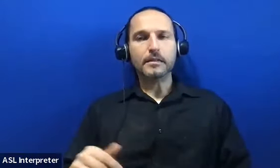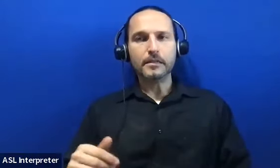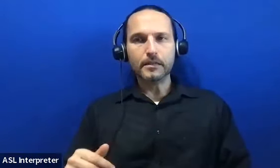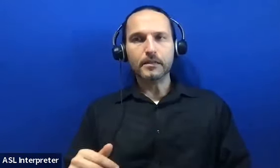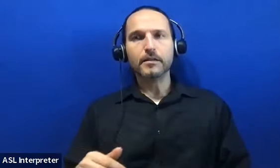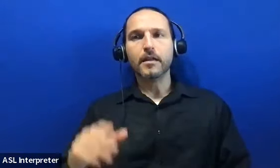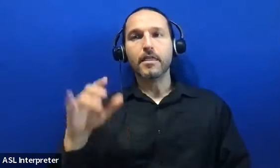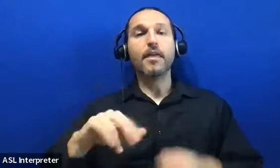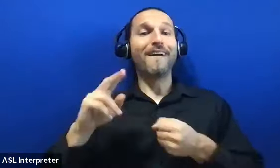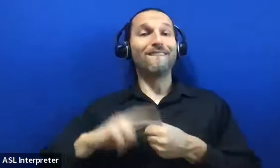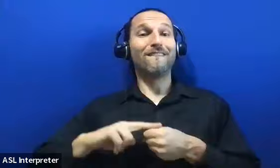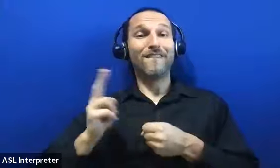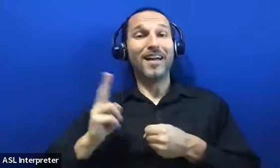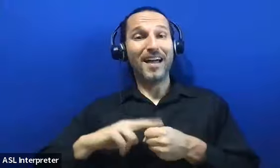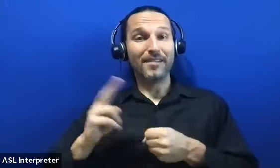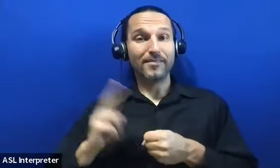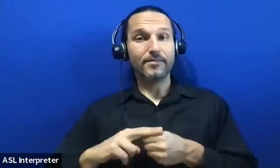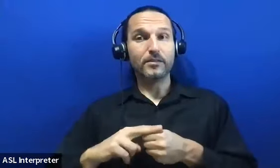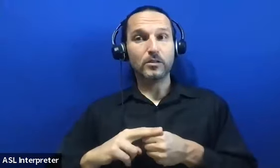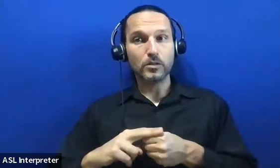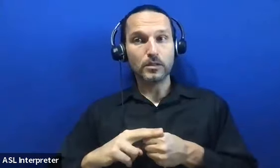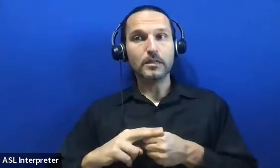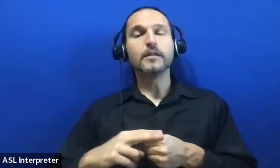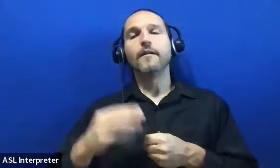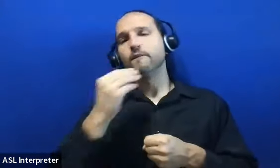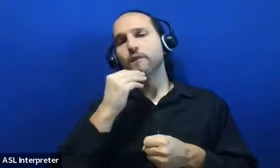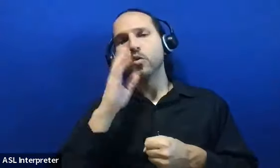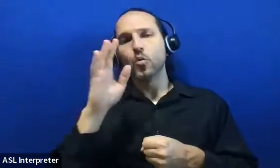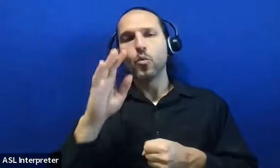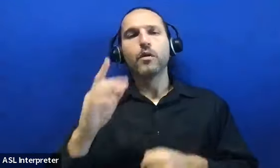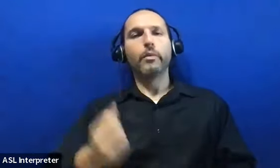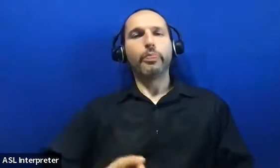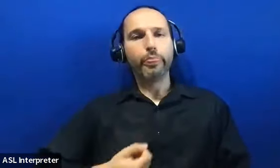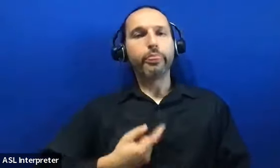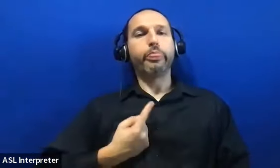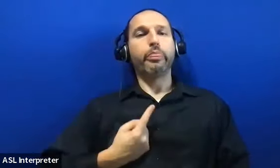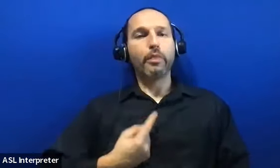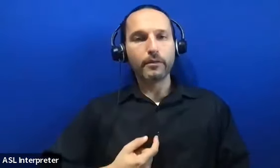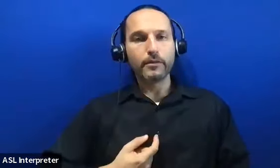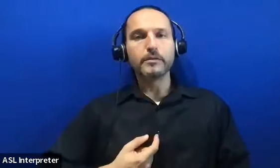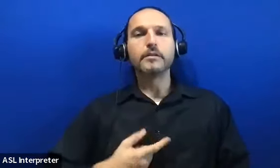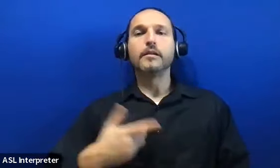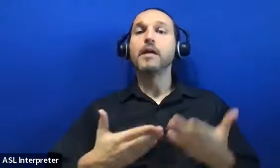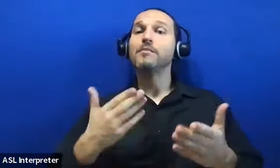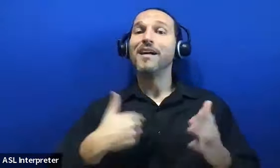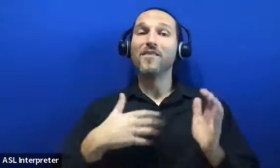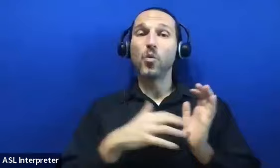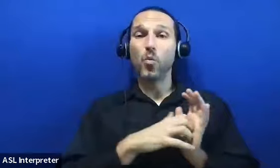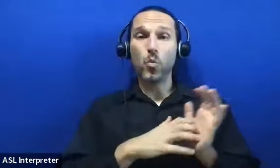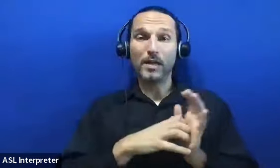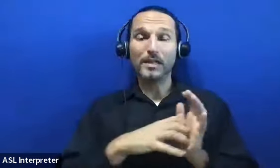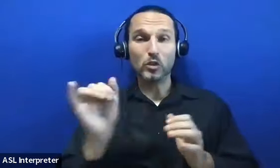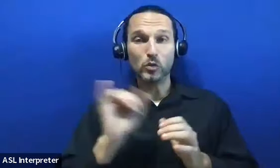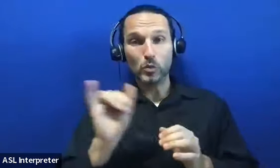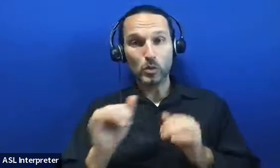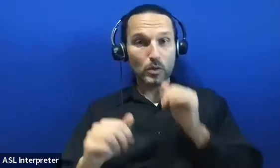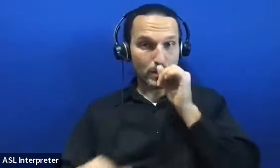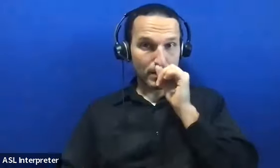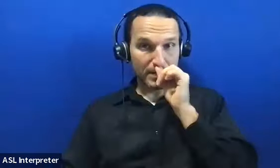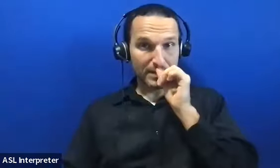those valves, right, to push food back the other way. They may have some weakness in where